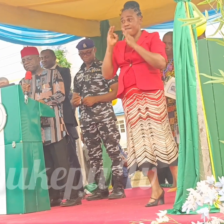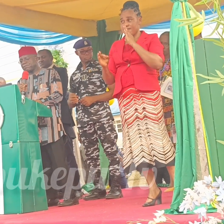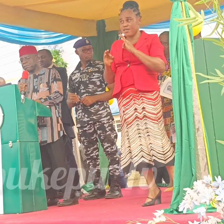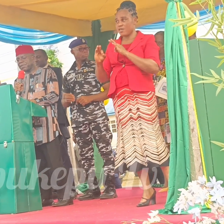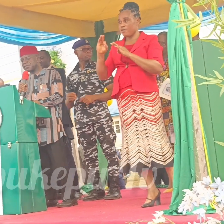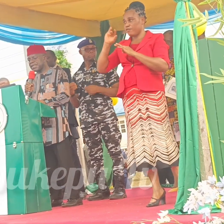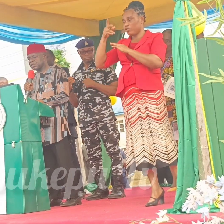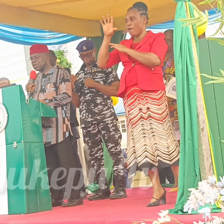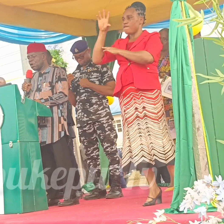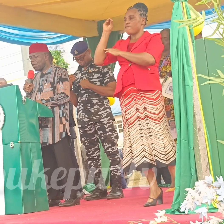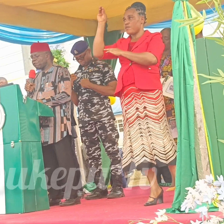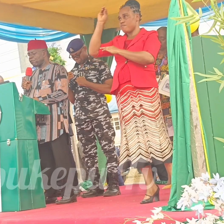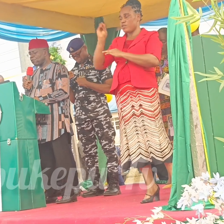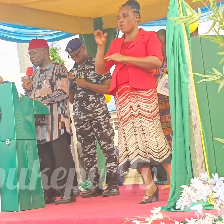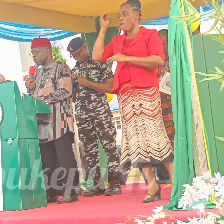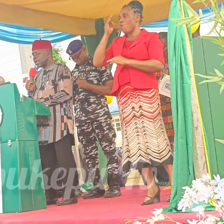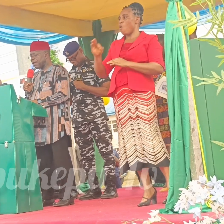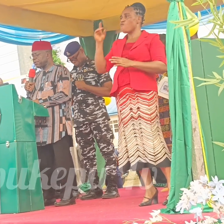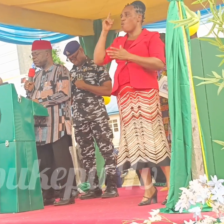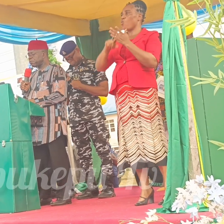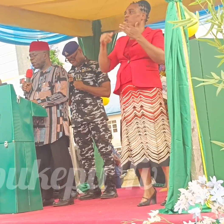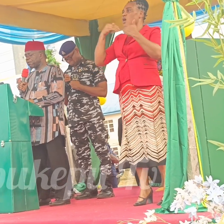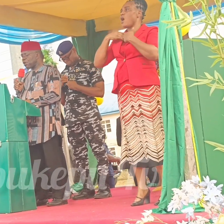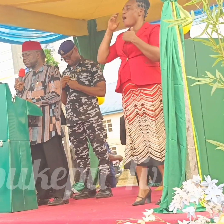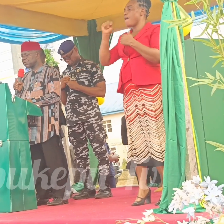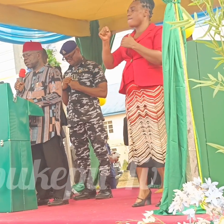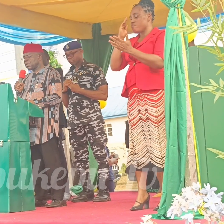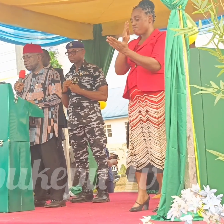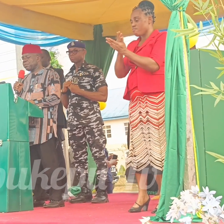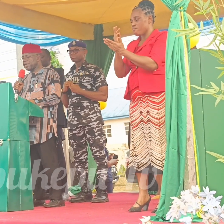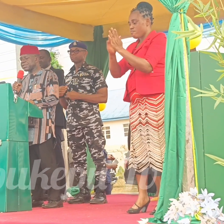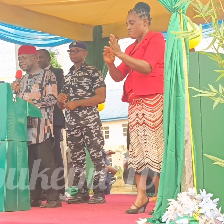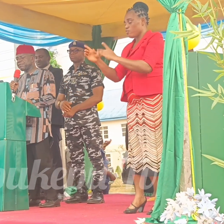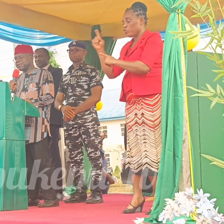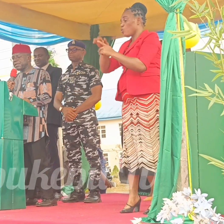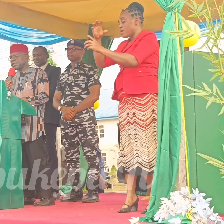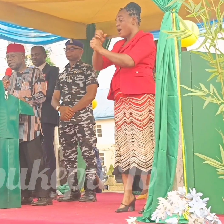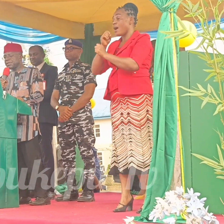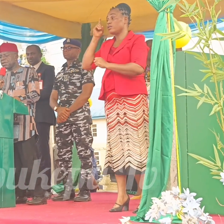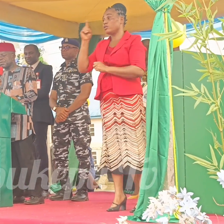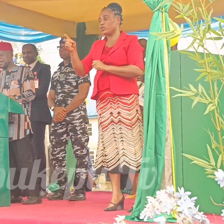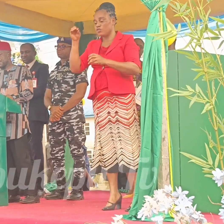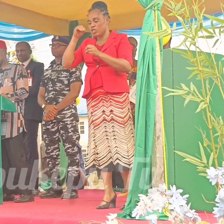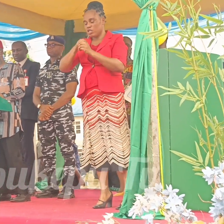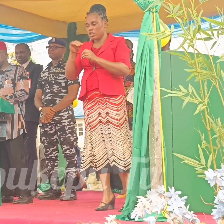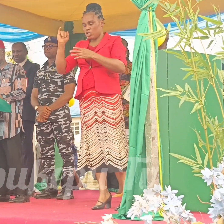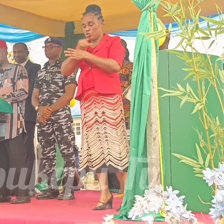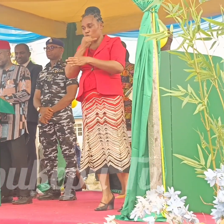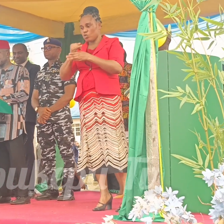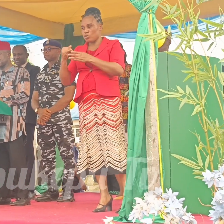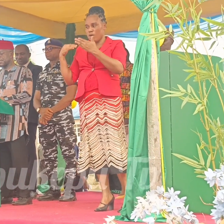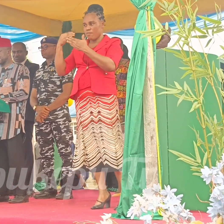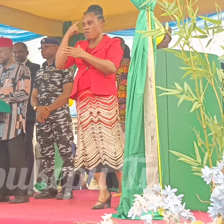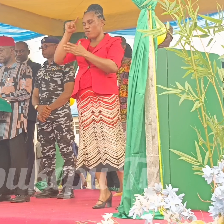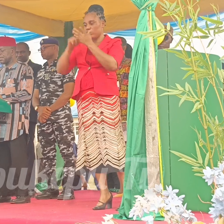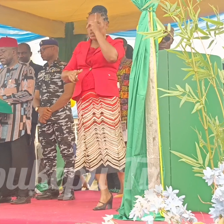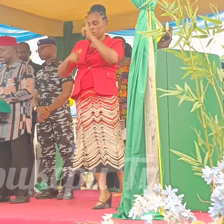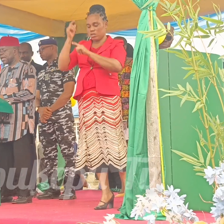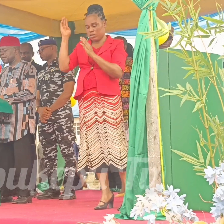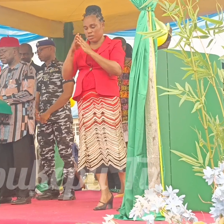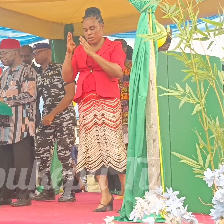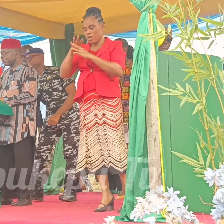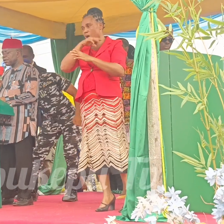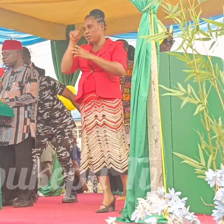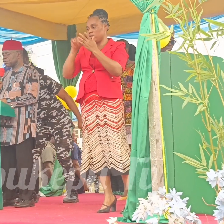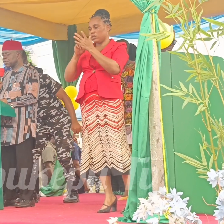just 50% of what had been proposed could be achieved, the industrial output from this great city and